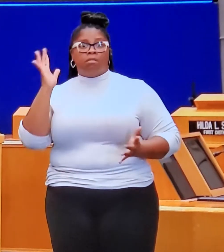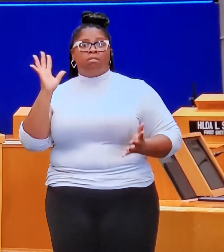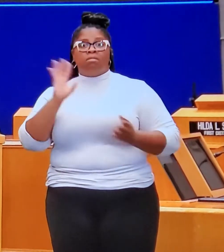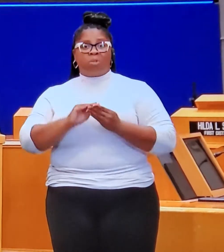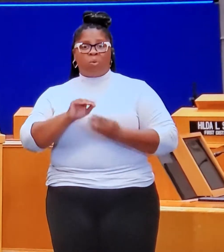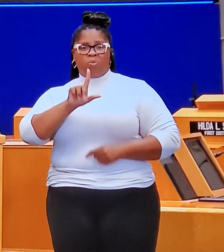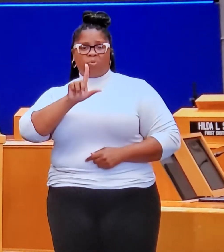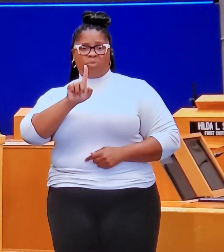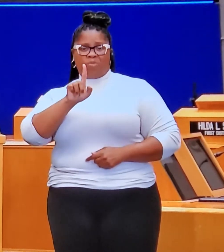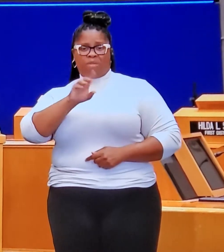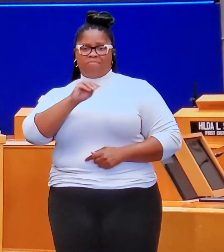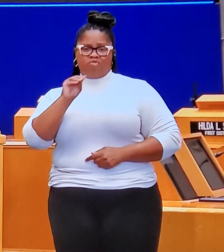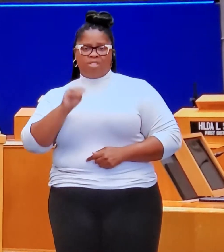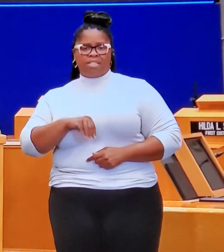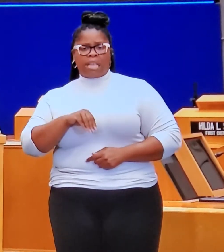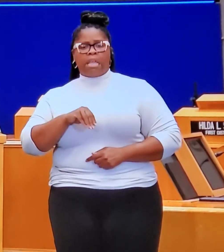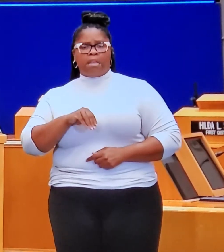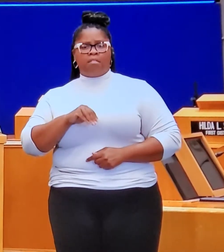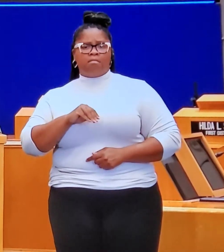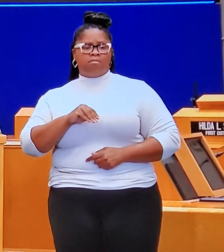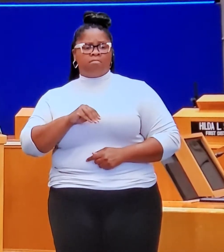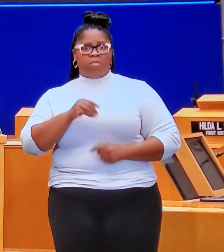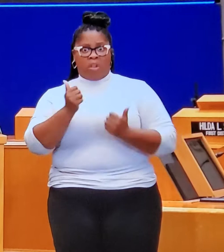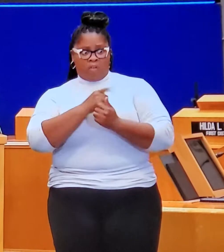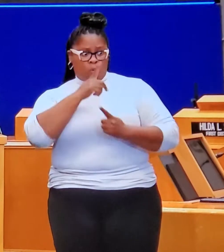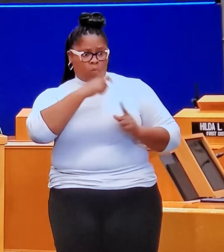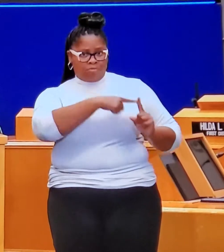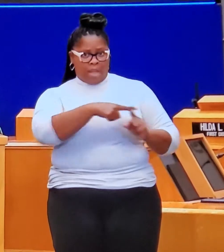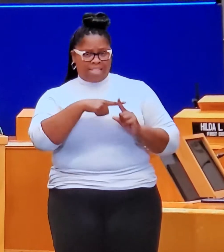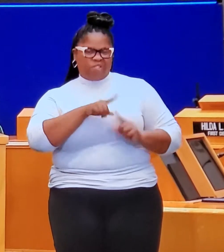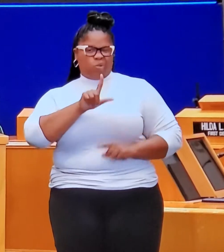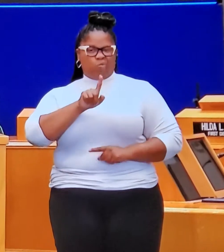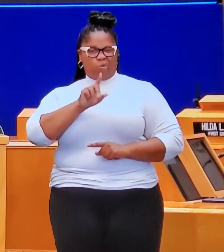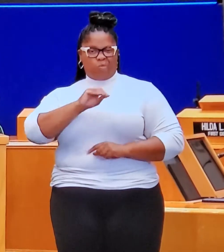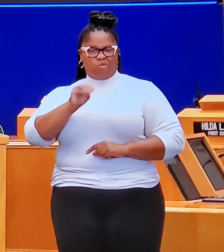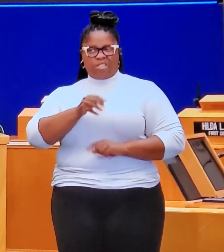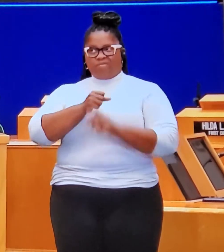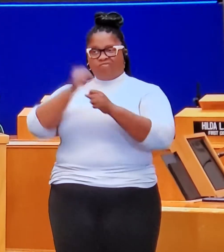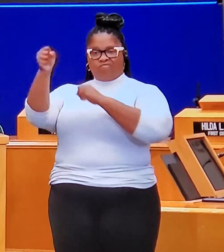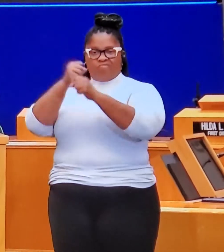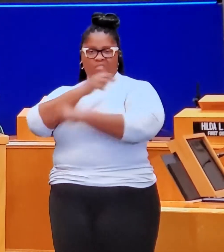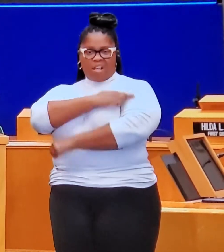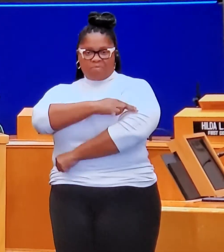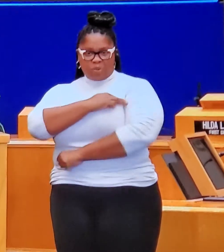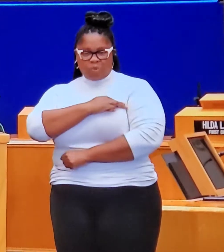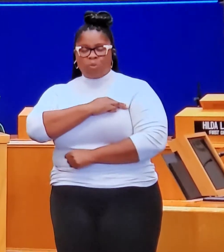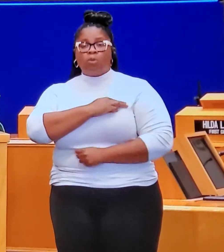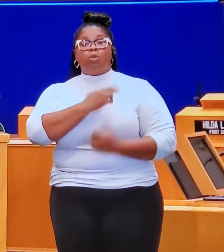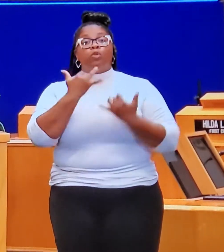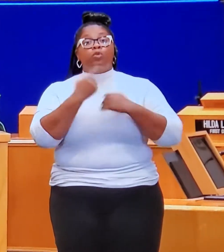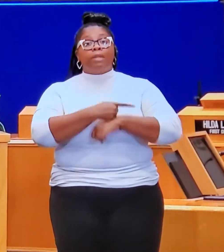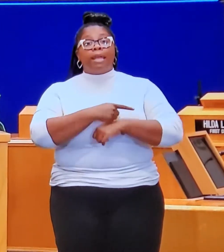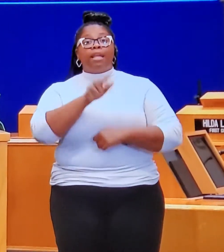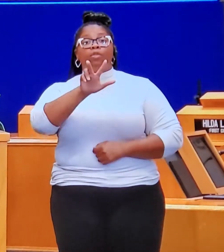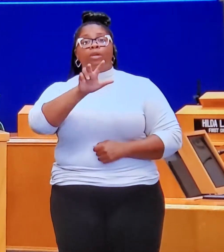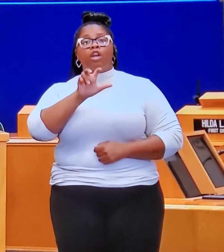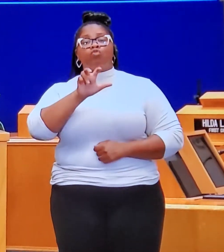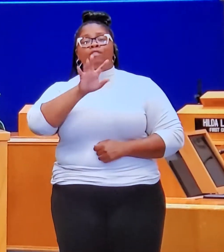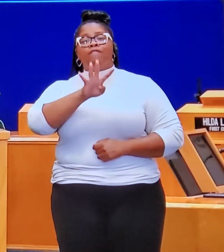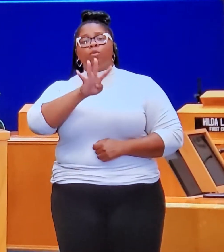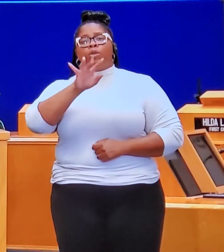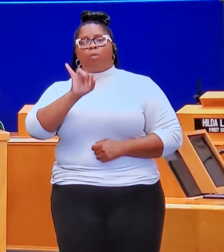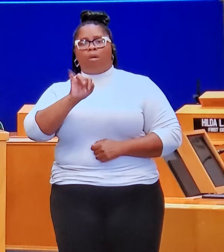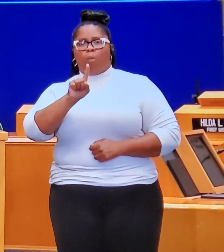21% of all of our positive cases. Today, there are 341 people who are hospitalized